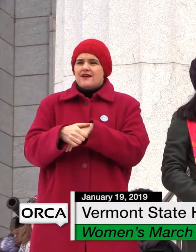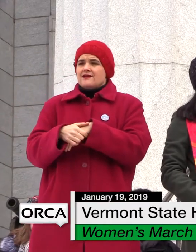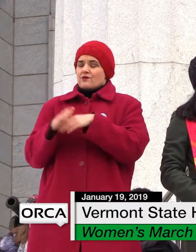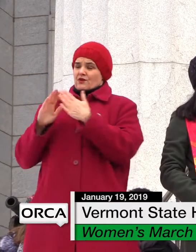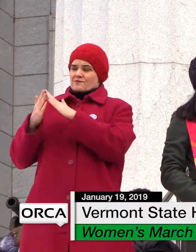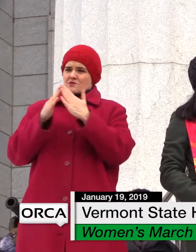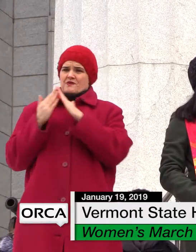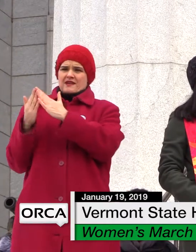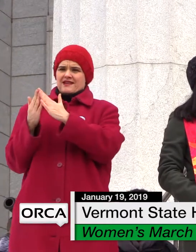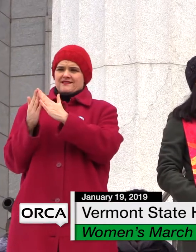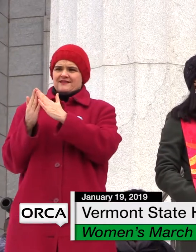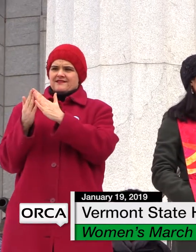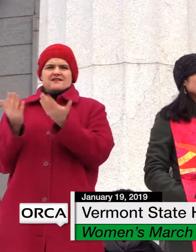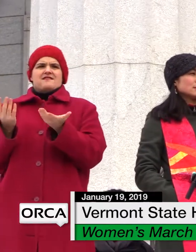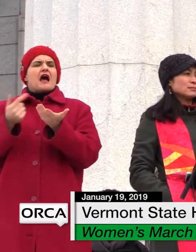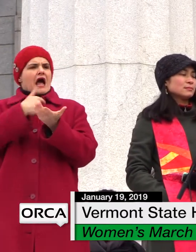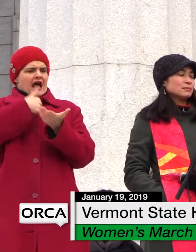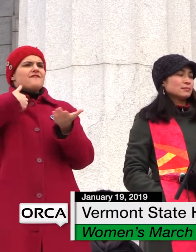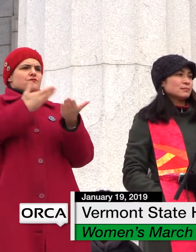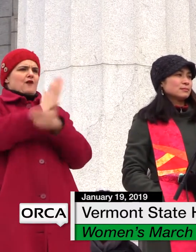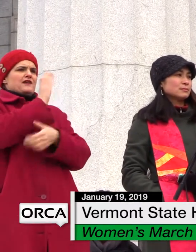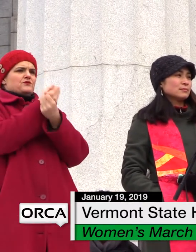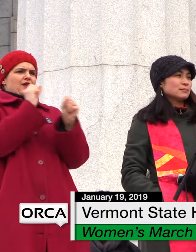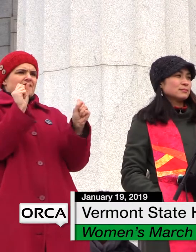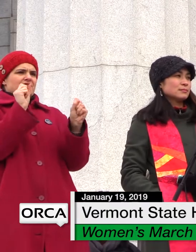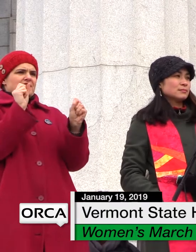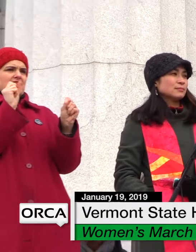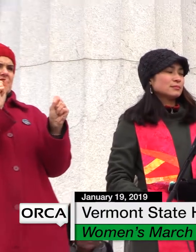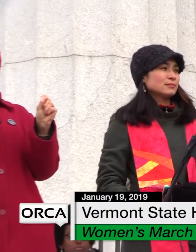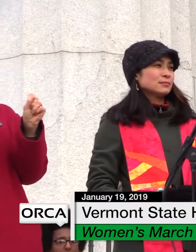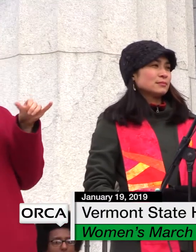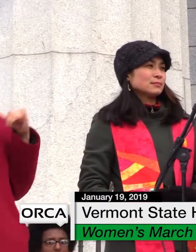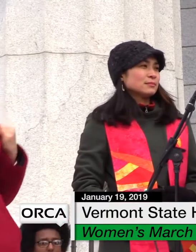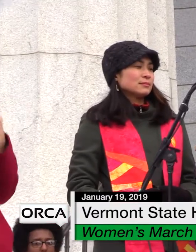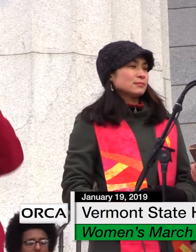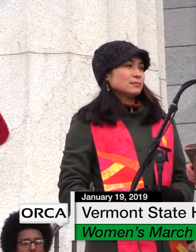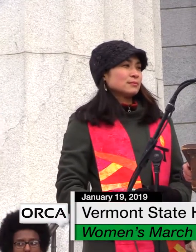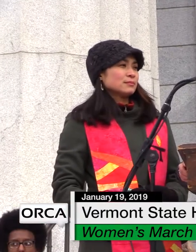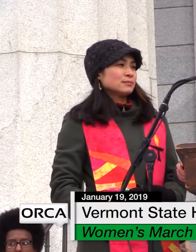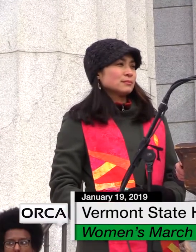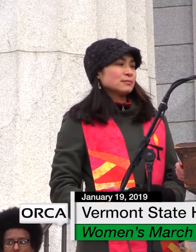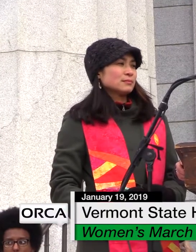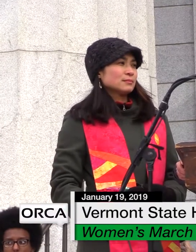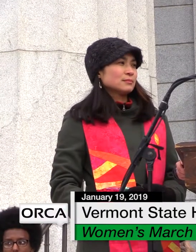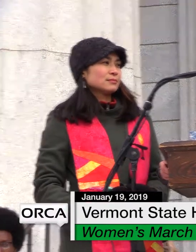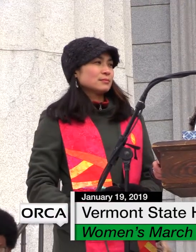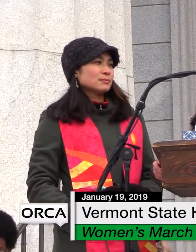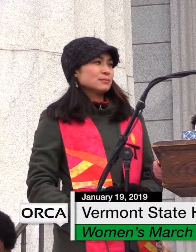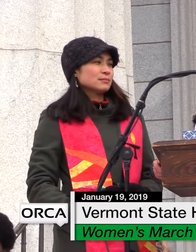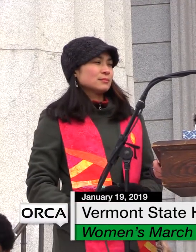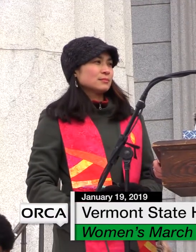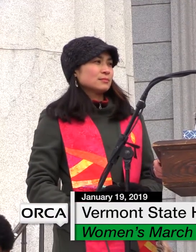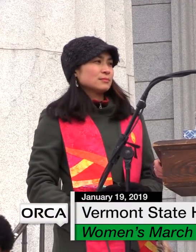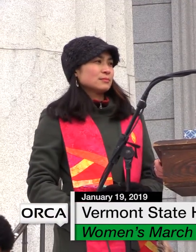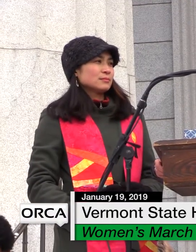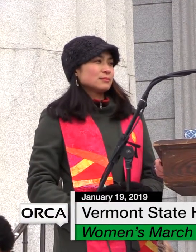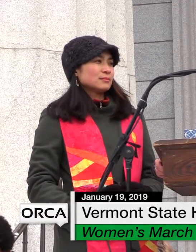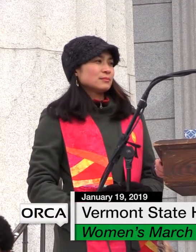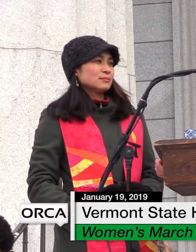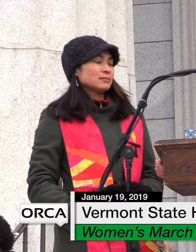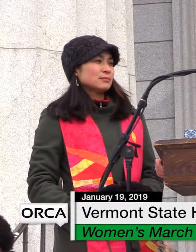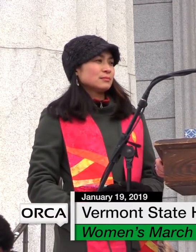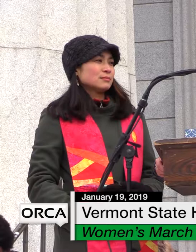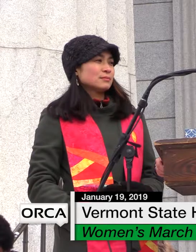to safety any different than the mother who crosses the border and flees from